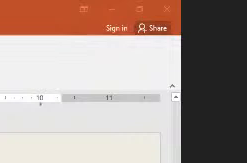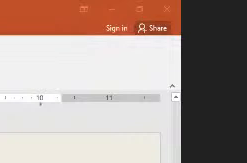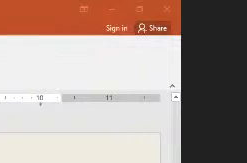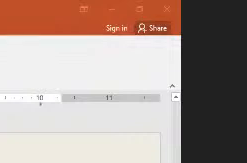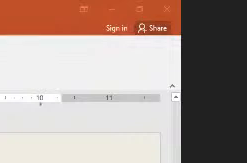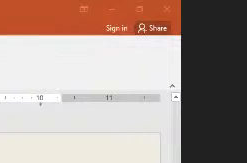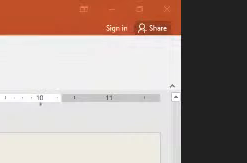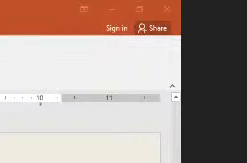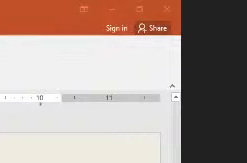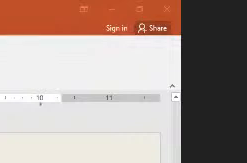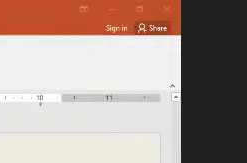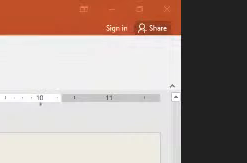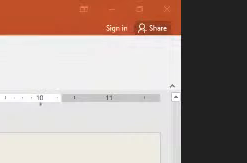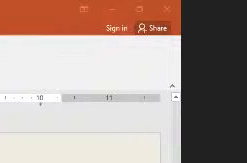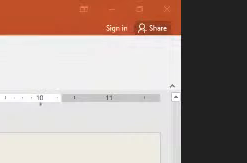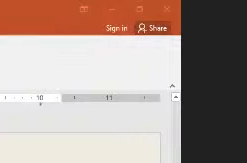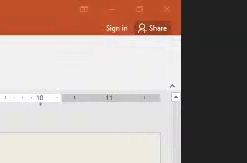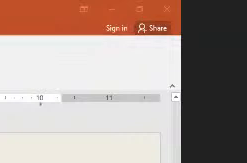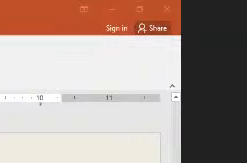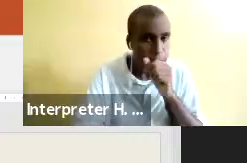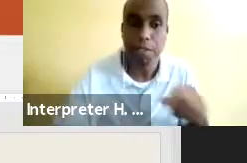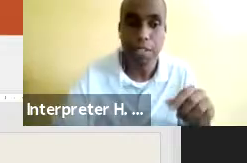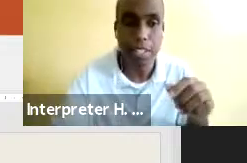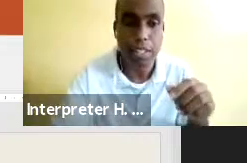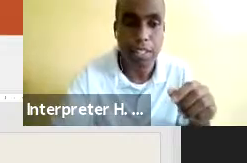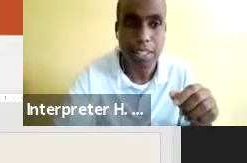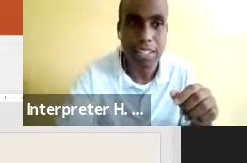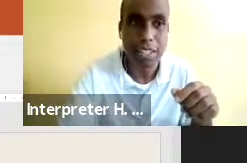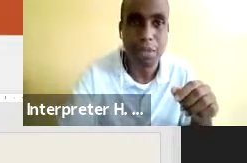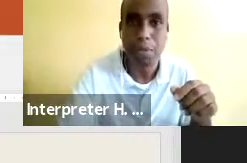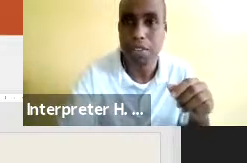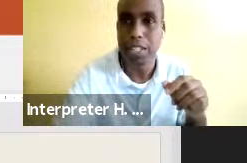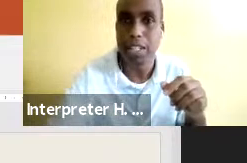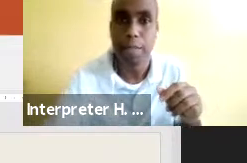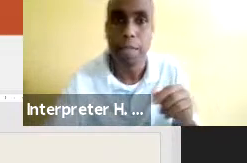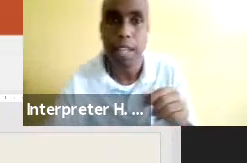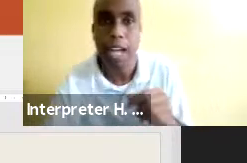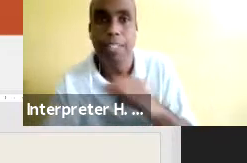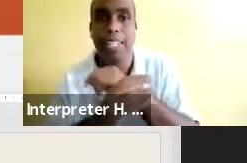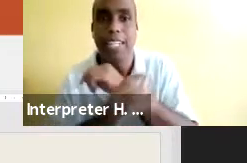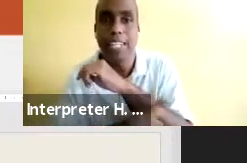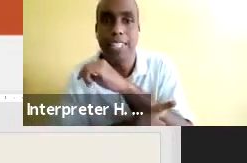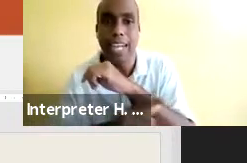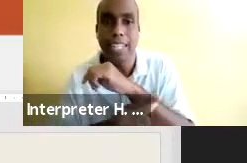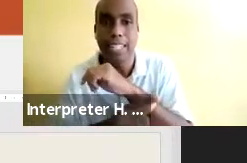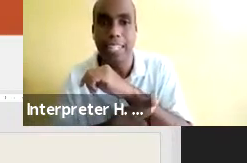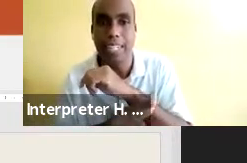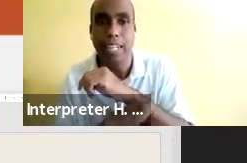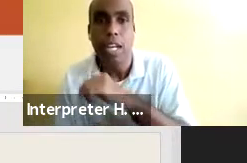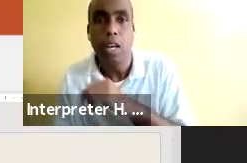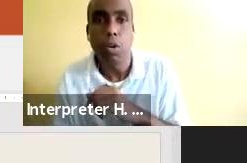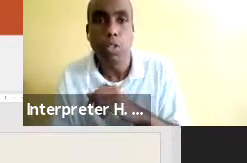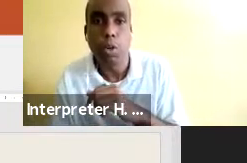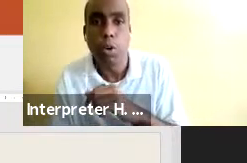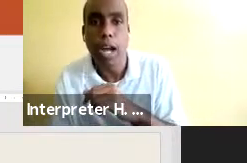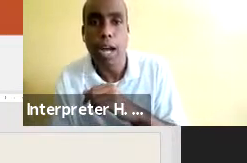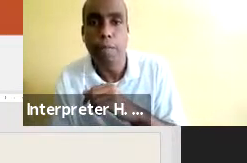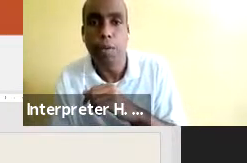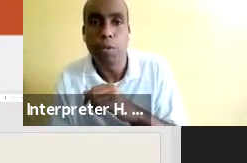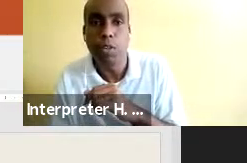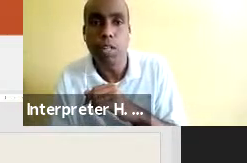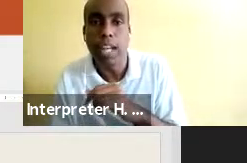humanly possible. And you want Excuse to me, Professor. Excuse me, Yes? Professor. Celine is asking. Sure.